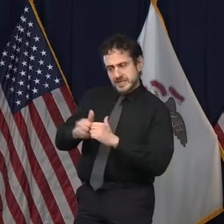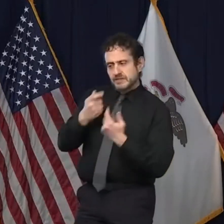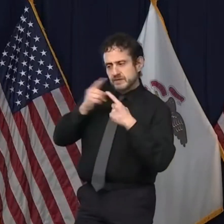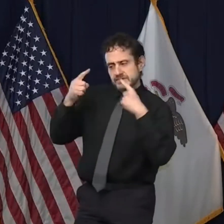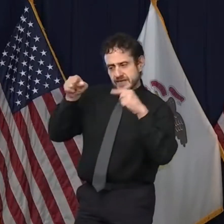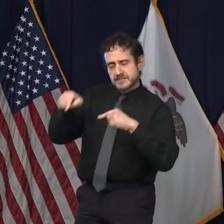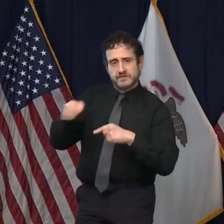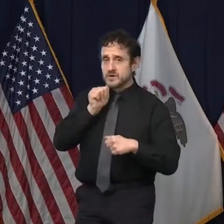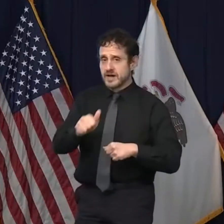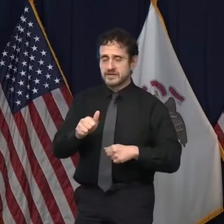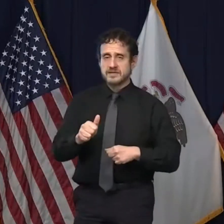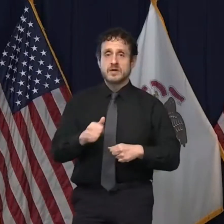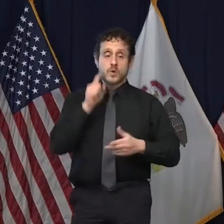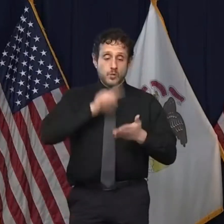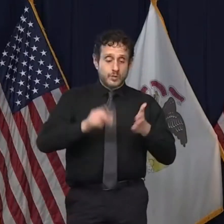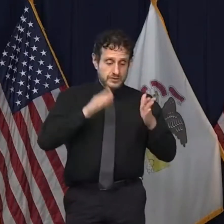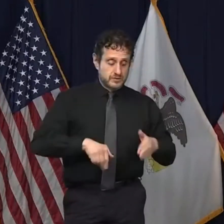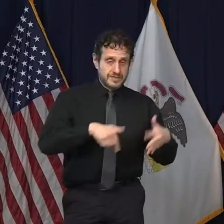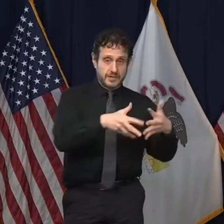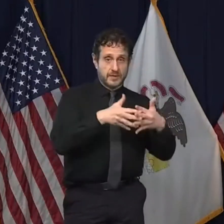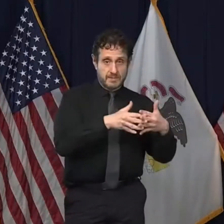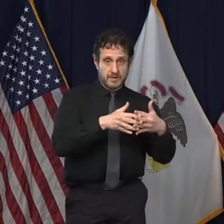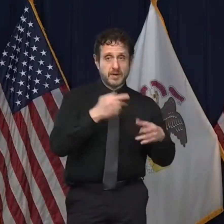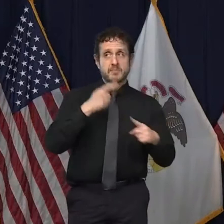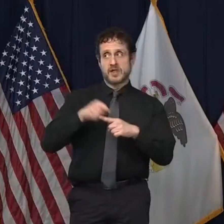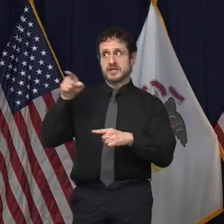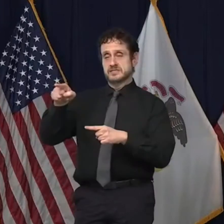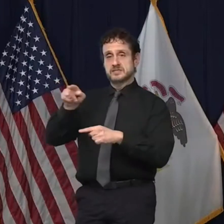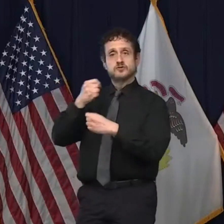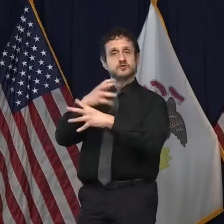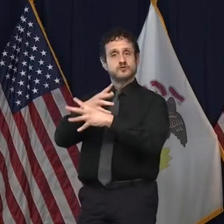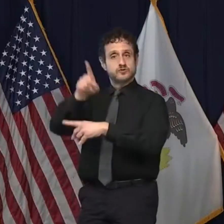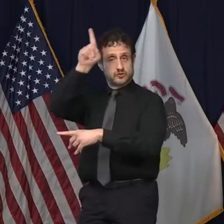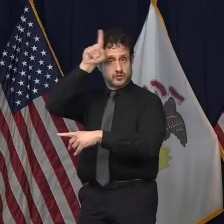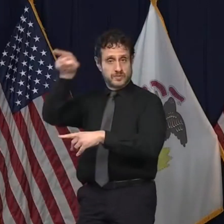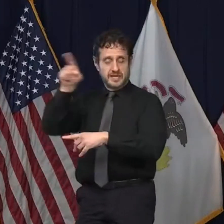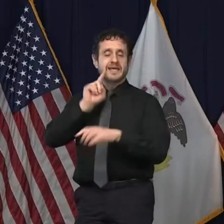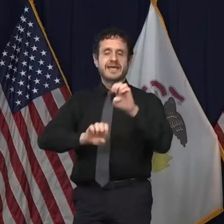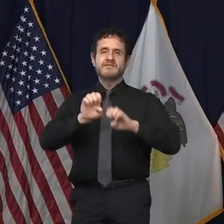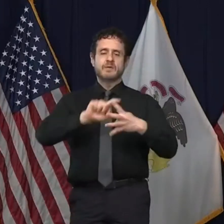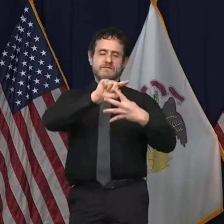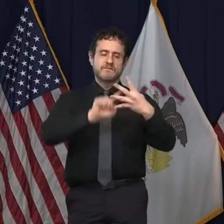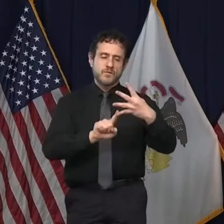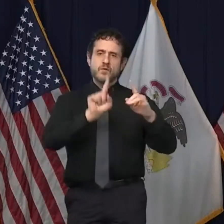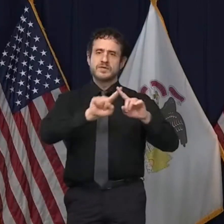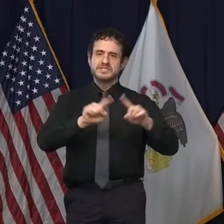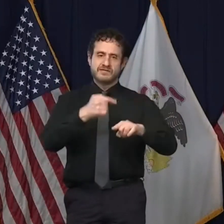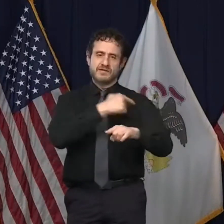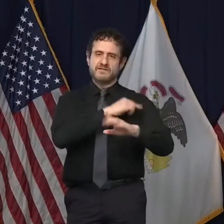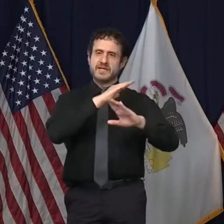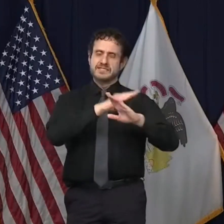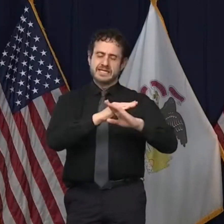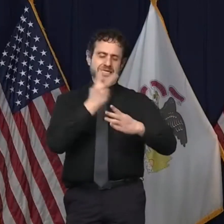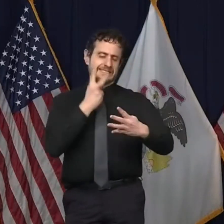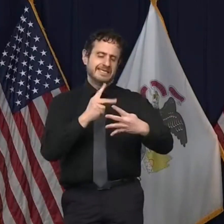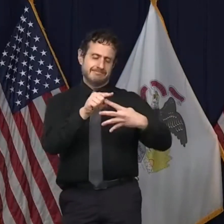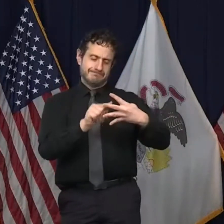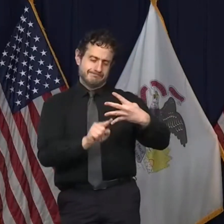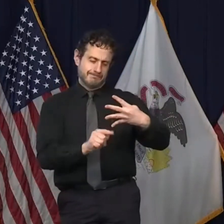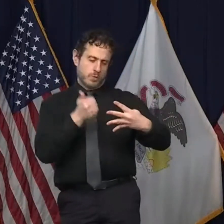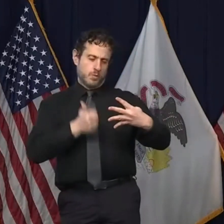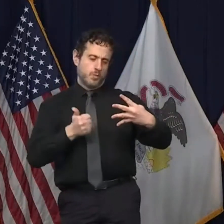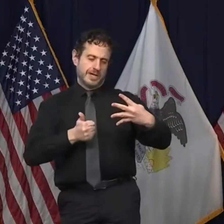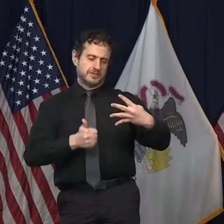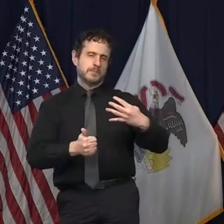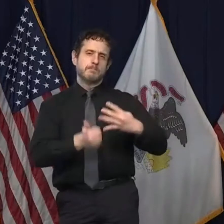United States and Germany evaluated 4 different vaccine candidates to see what demonstrated the most effective